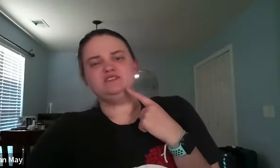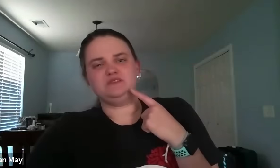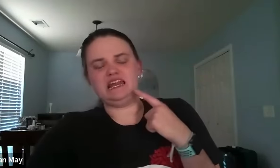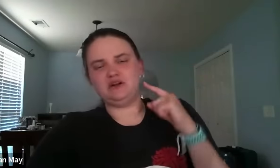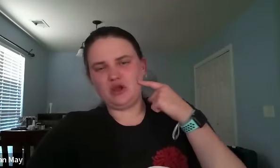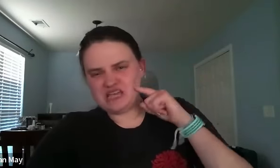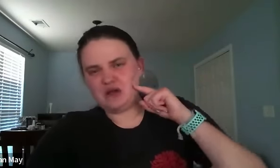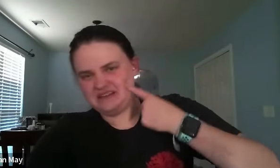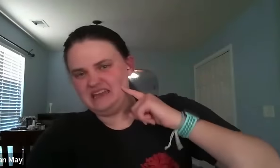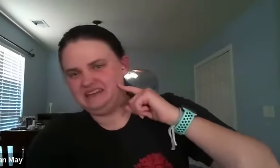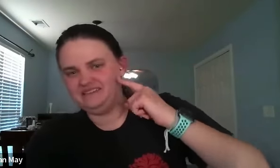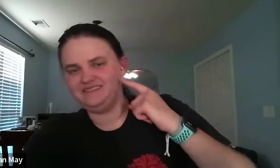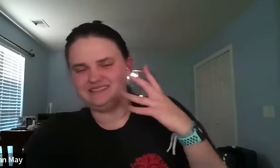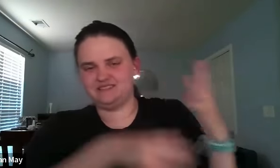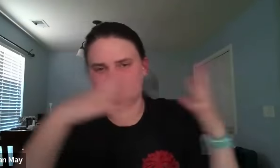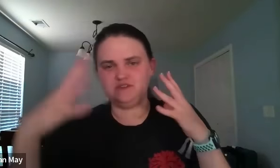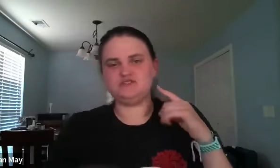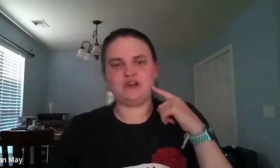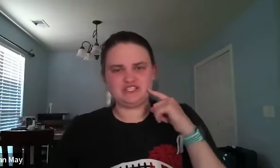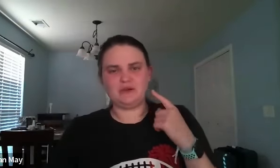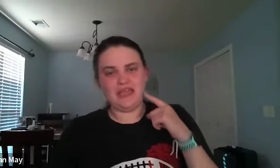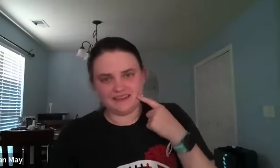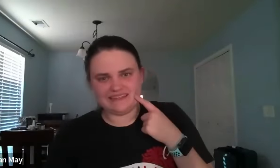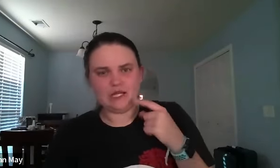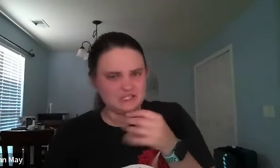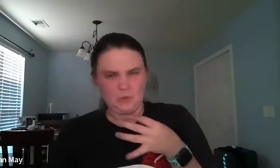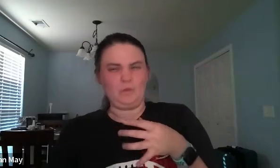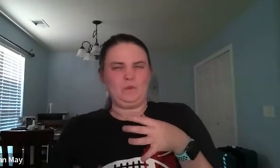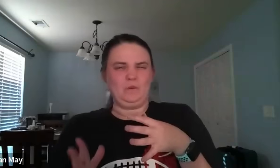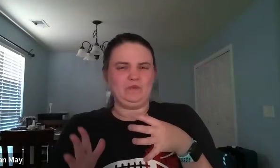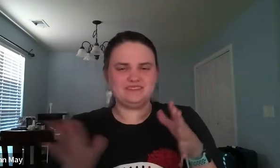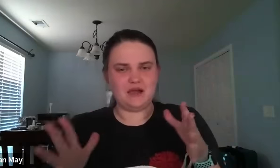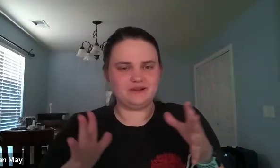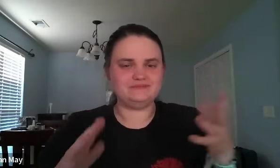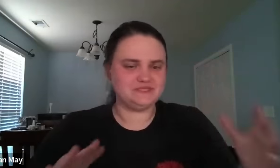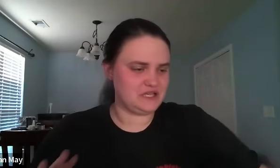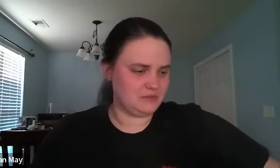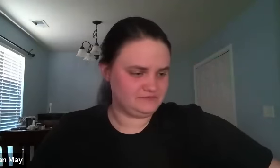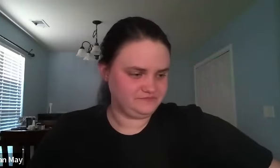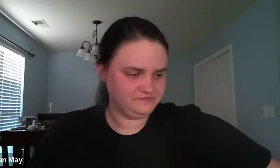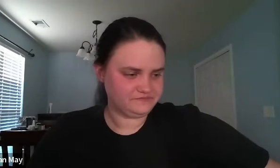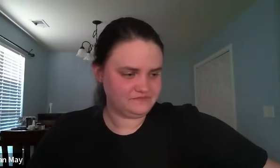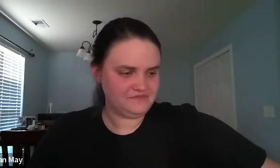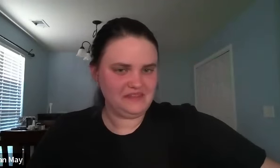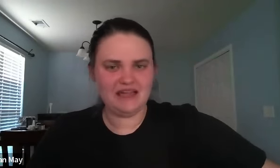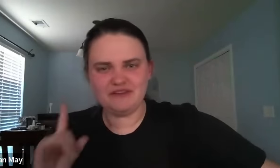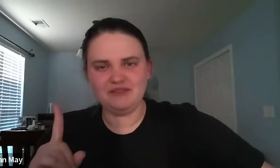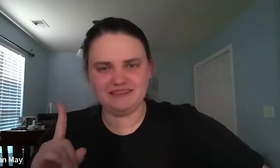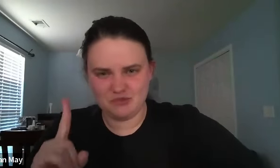with it. I don't go sour candy because it's confused. So I just go candy, it's sour. So I felt like someone was going